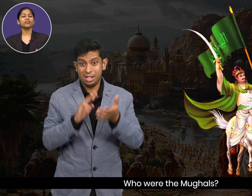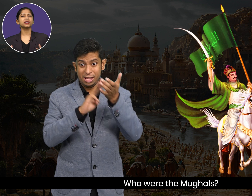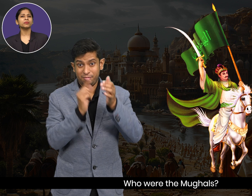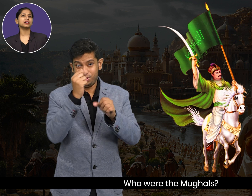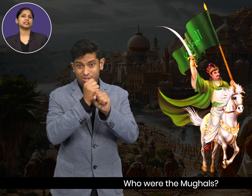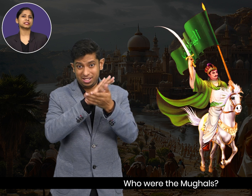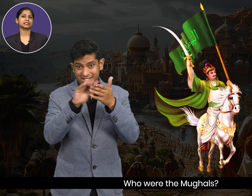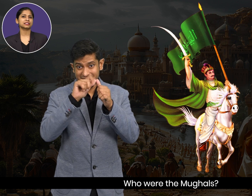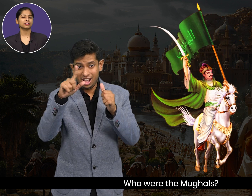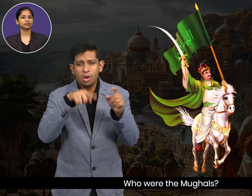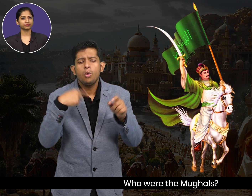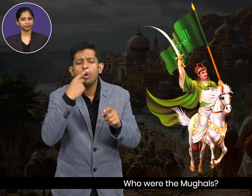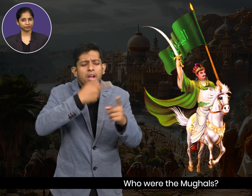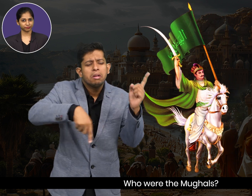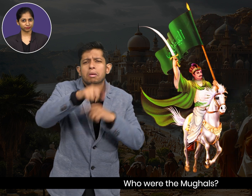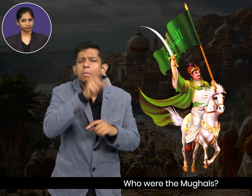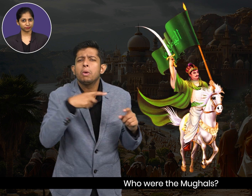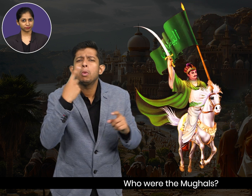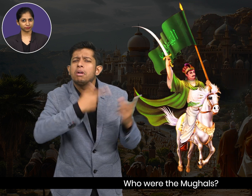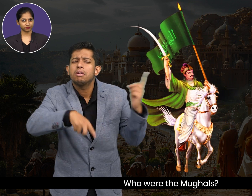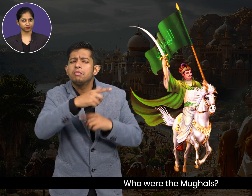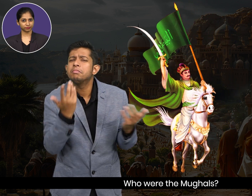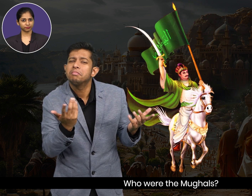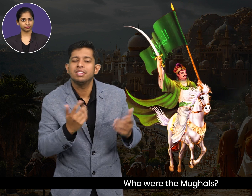who were the Mughals.